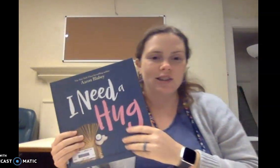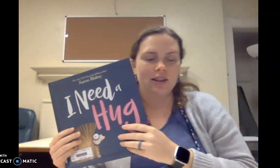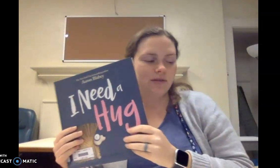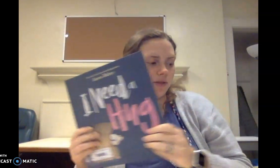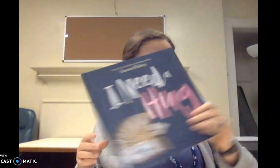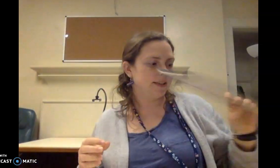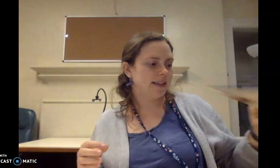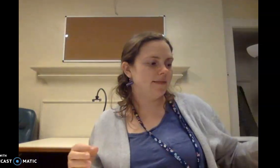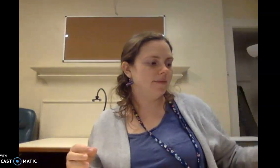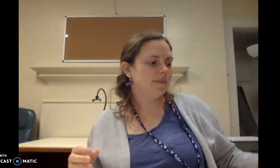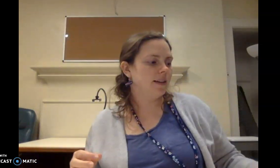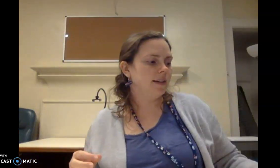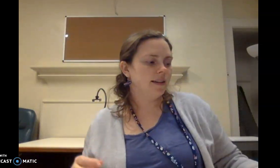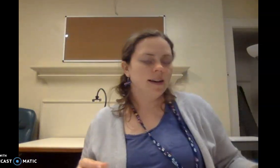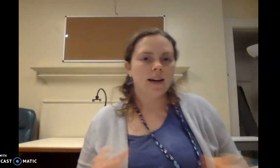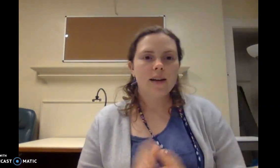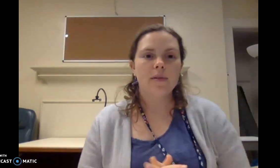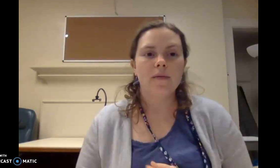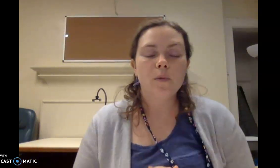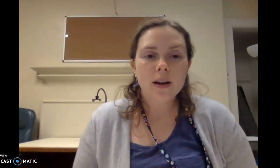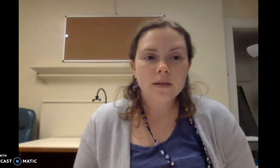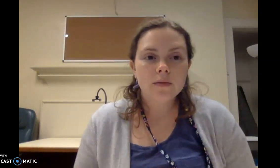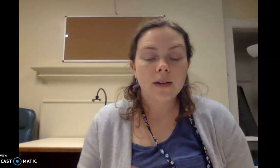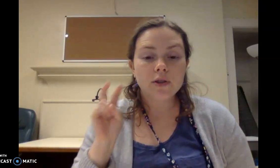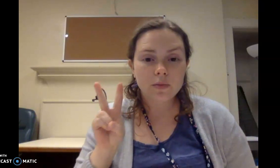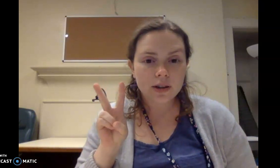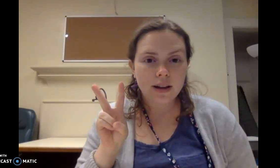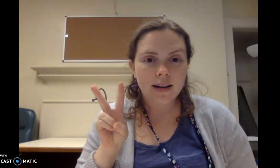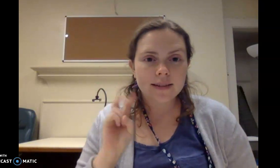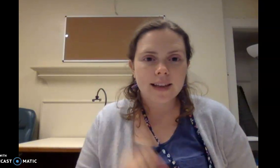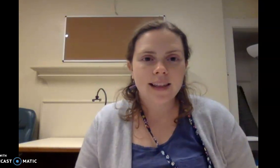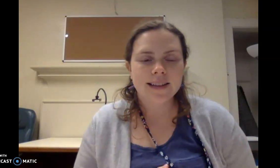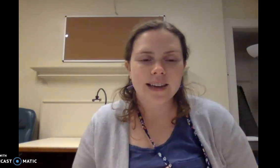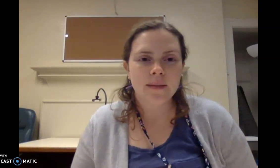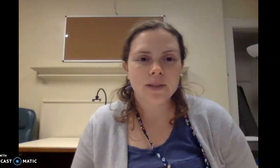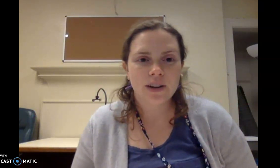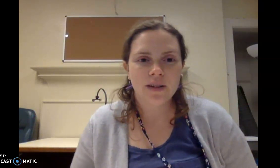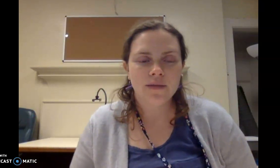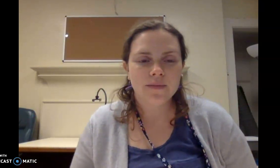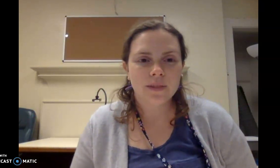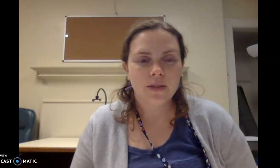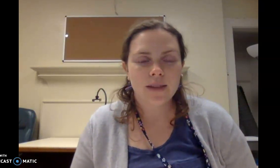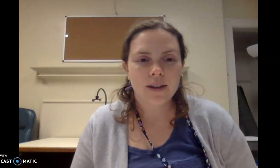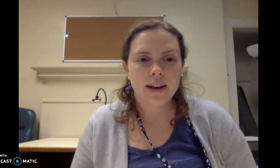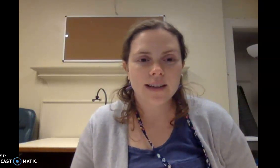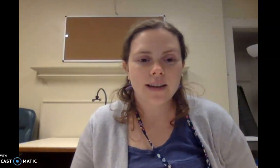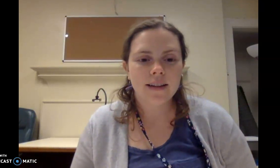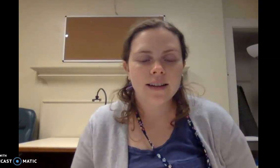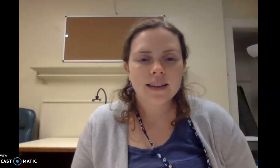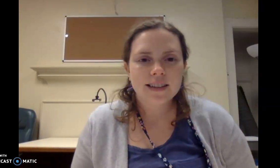a cute story, wasn't it? All right, we have two more songs and then it's time to go. You ready for our next song? It's